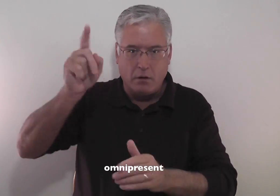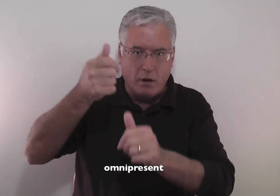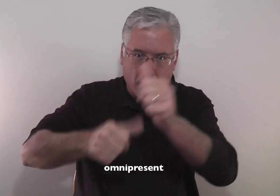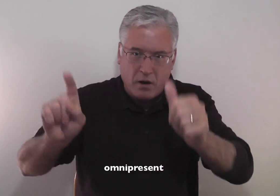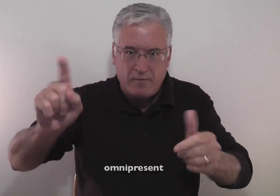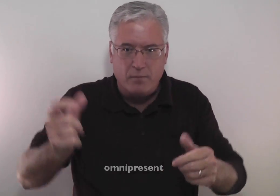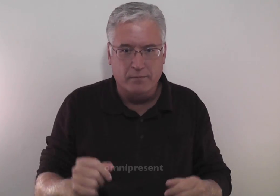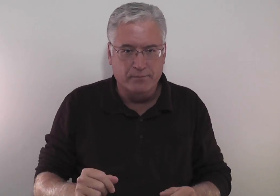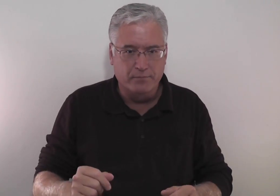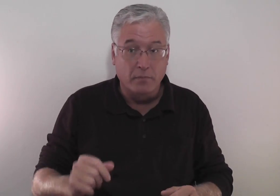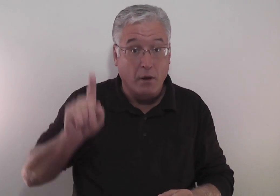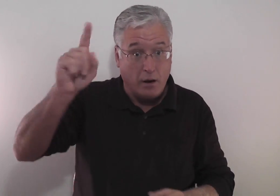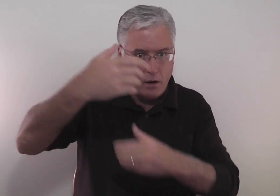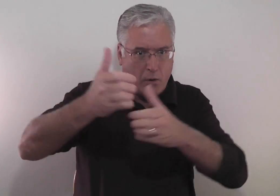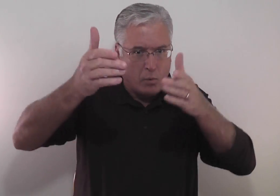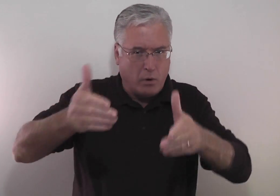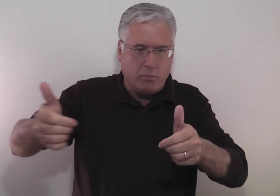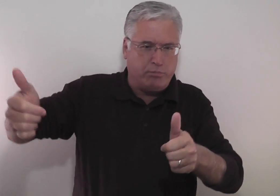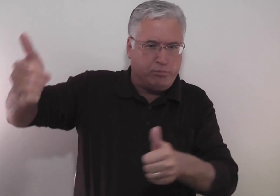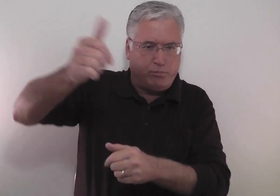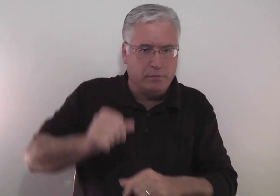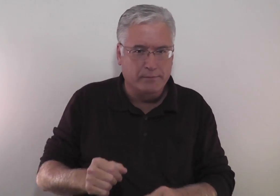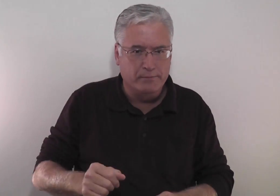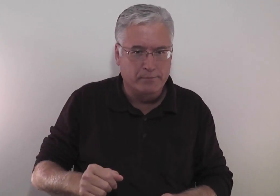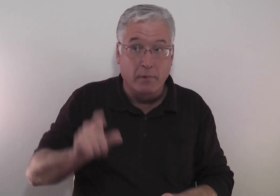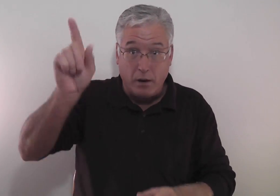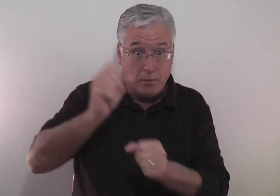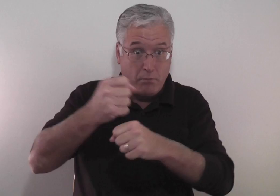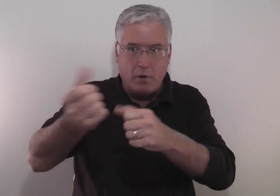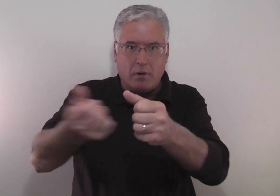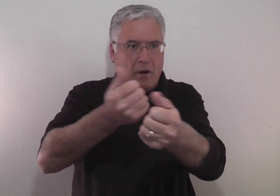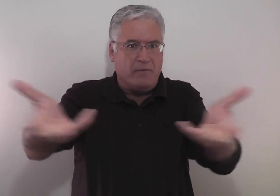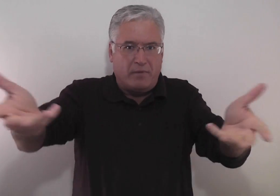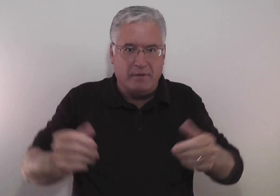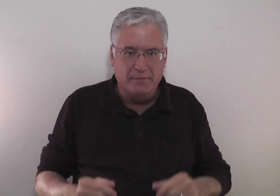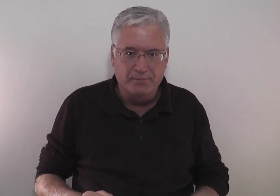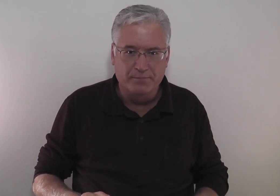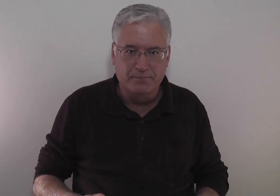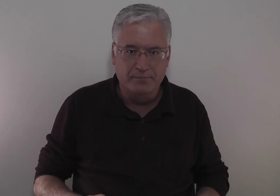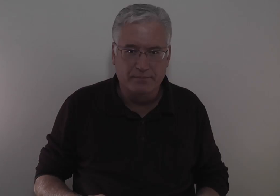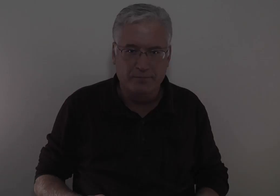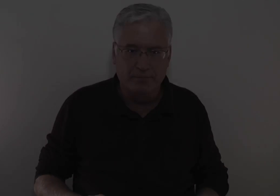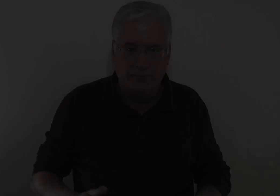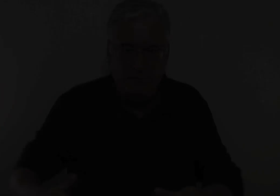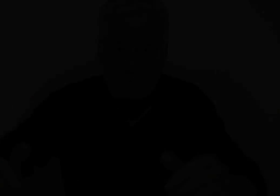omnipresent, and that means God is in everywhere and in everything. He is far superior. He made everything.